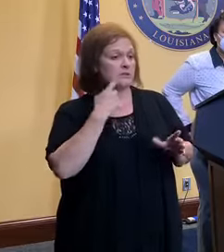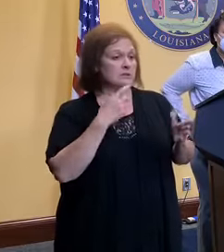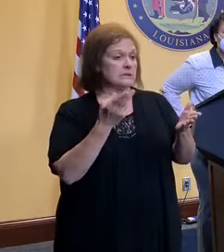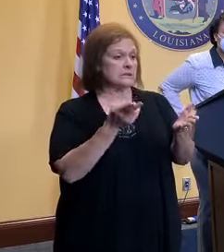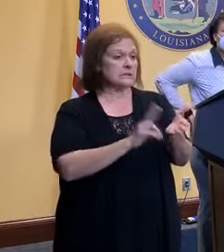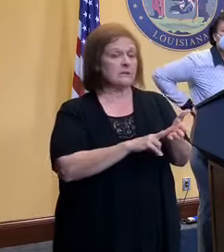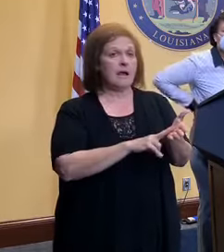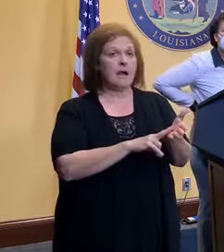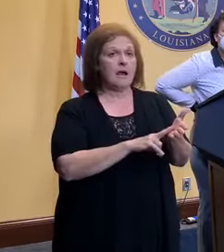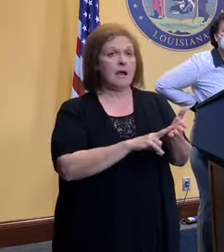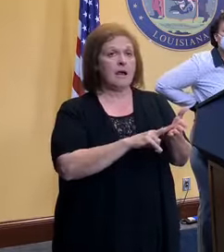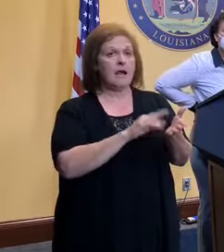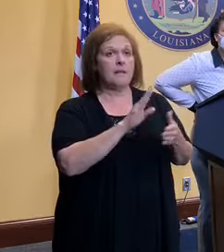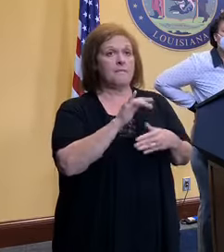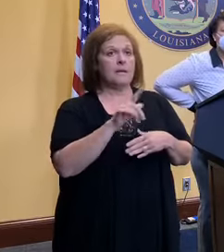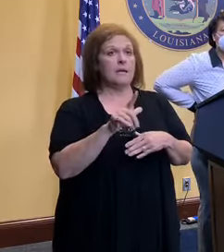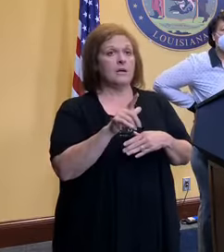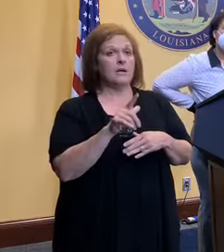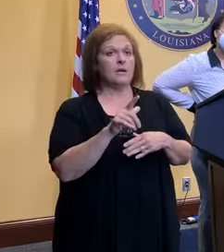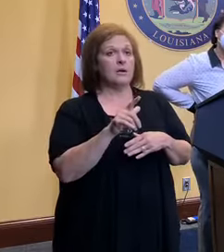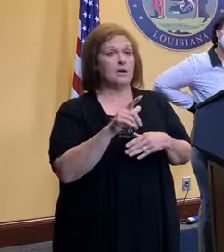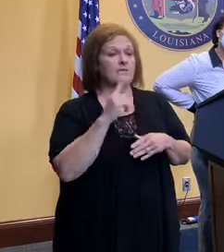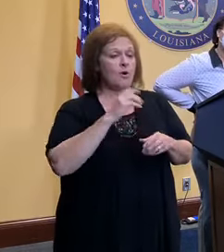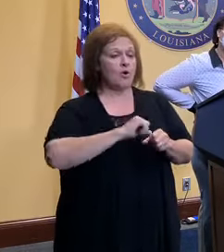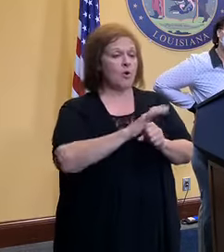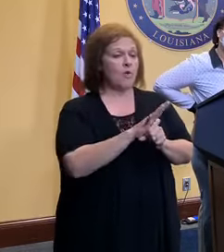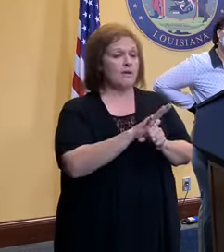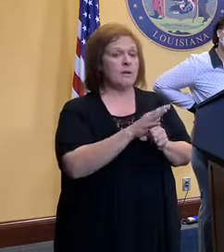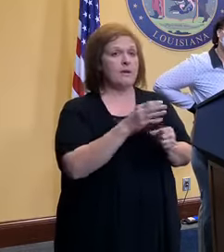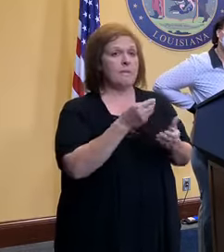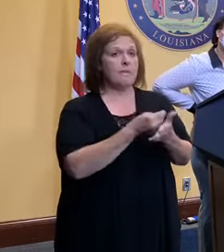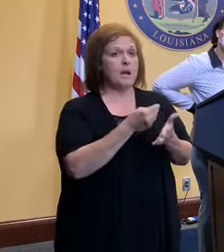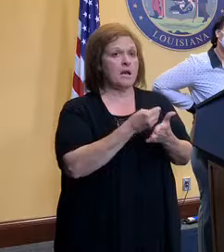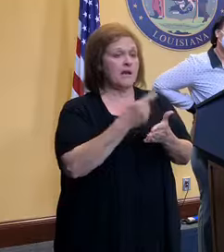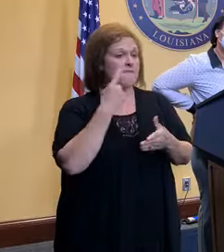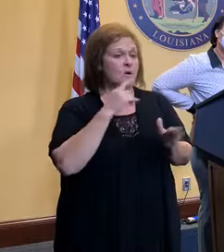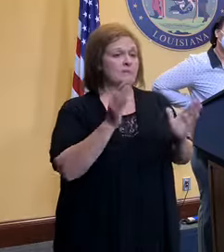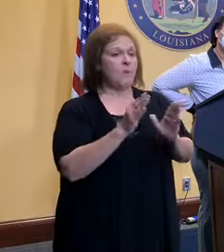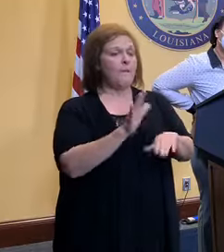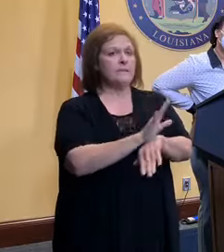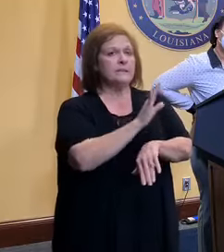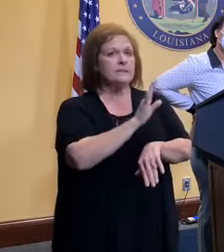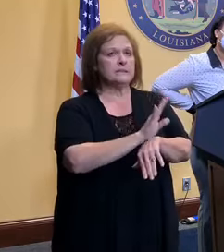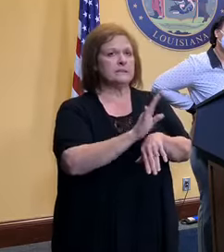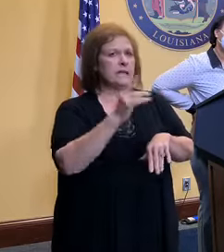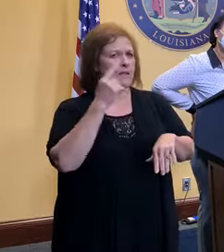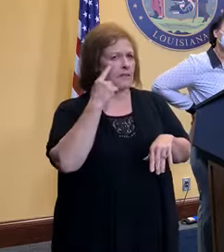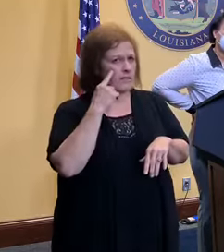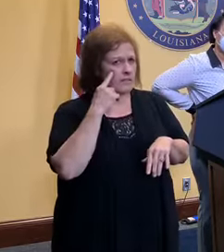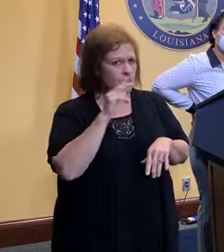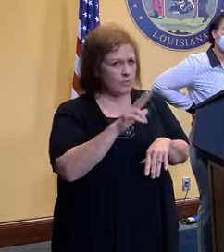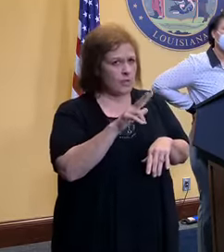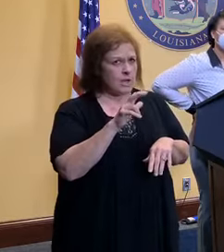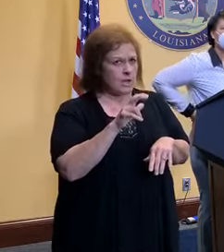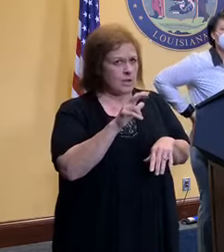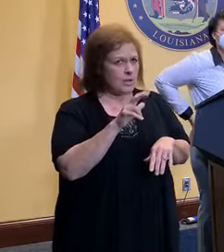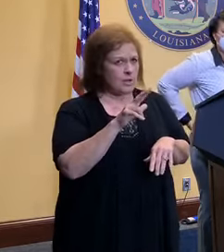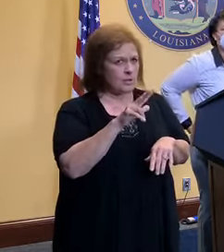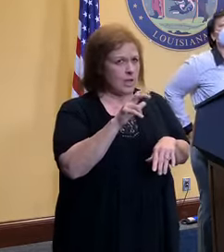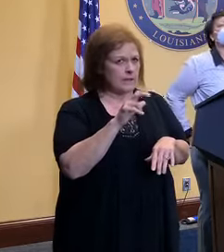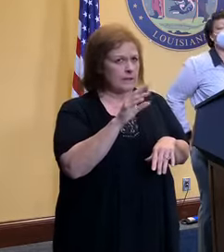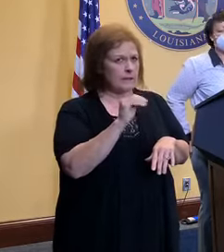bill awarding COVID recovery money for small businesses in the amount of, I think, $300 million. 300